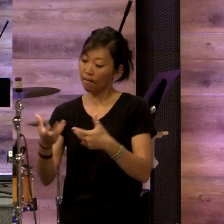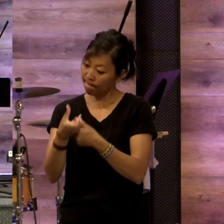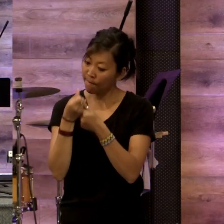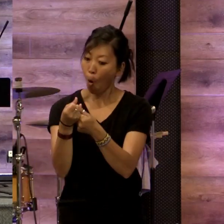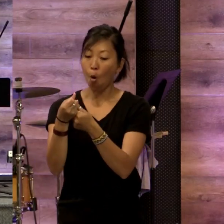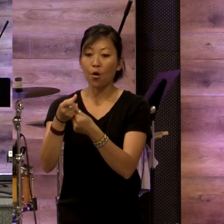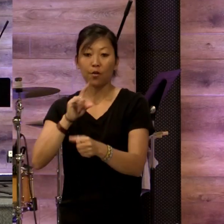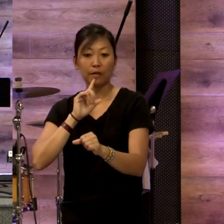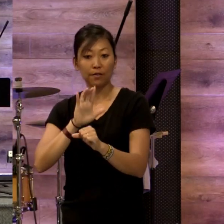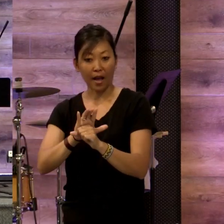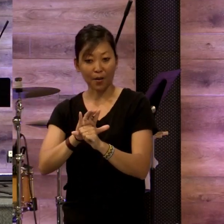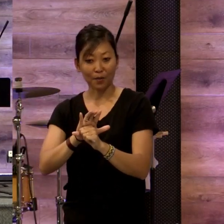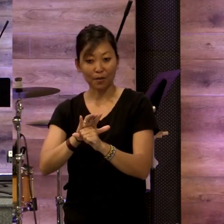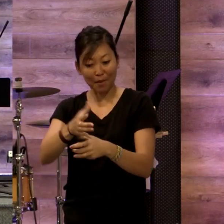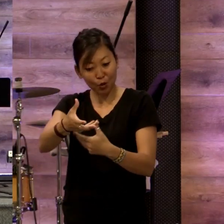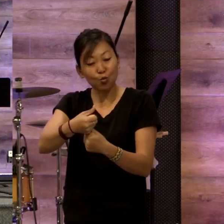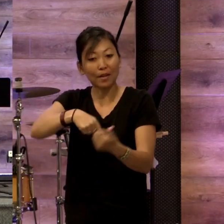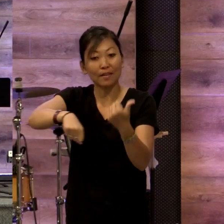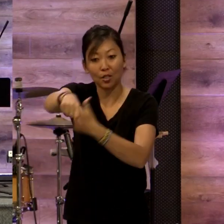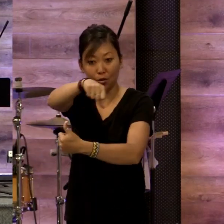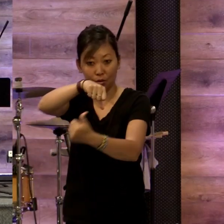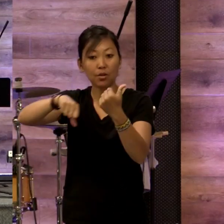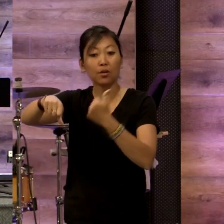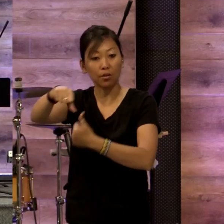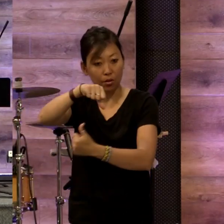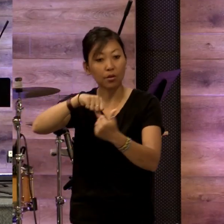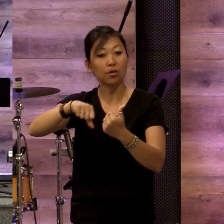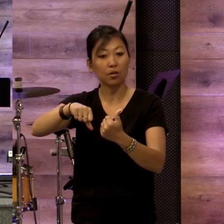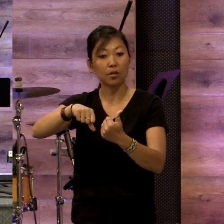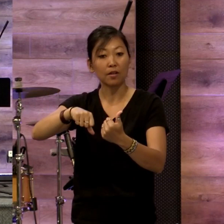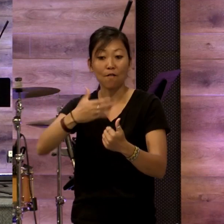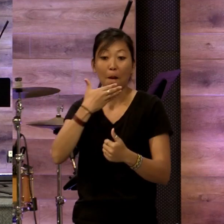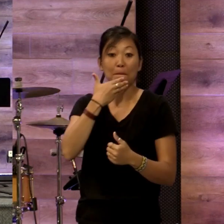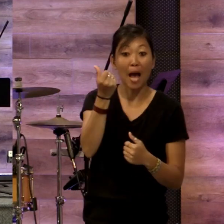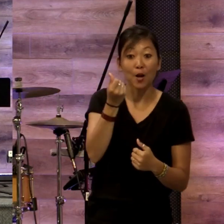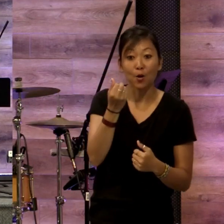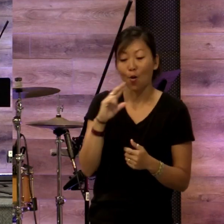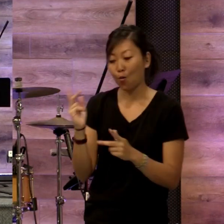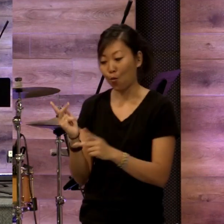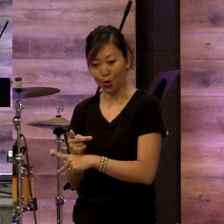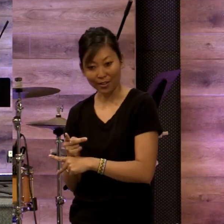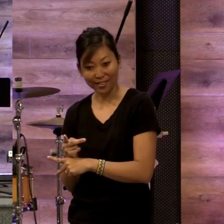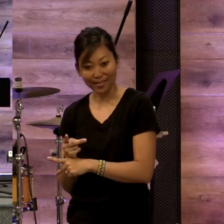They entrust themselves to one another. For better or for worse.